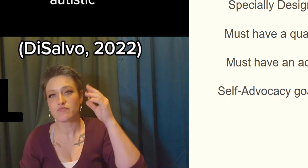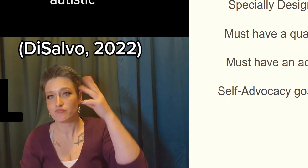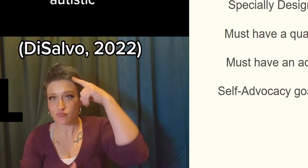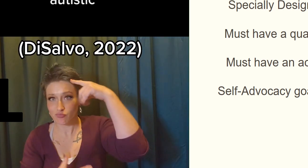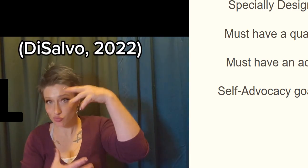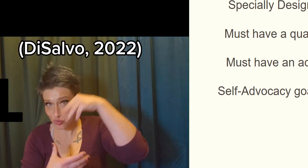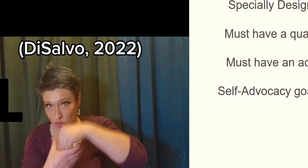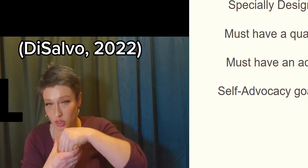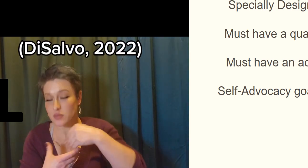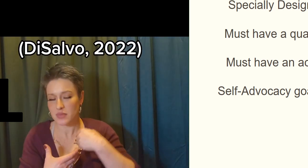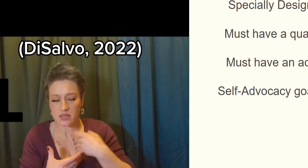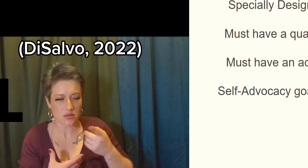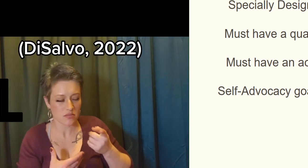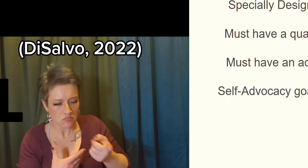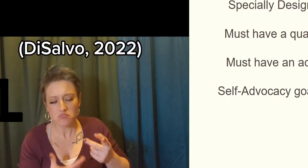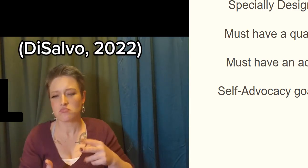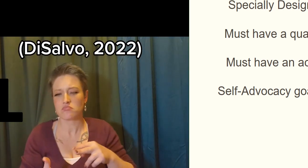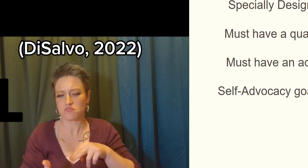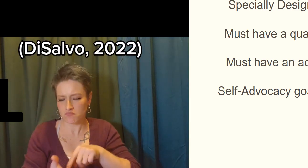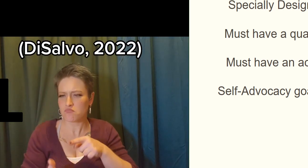autistic.